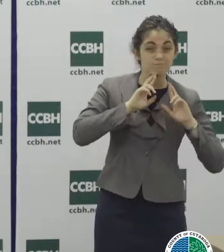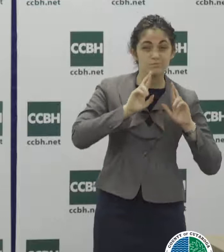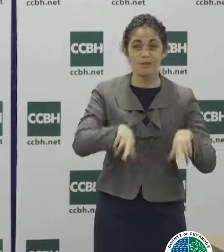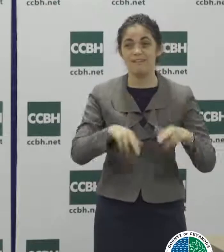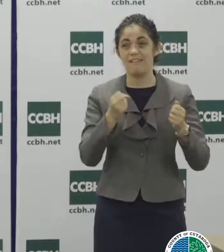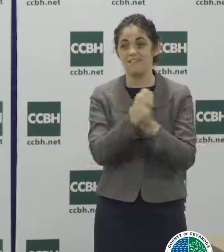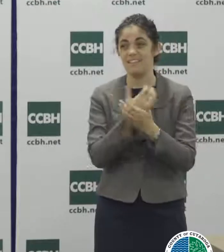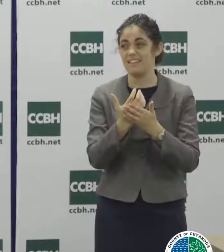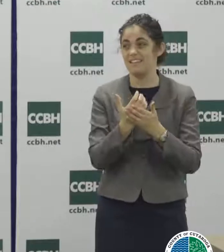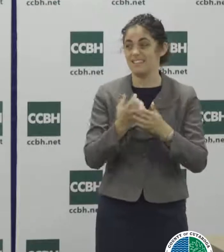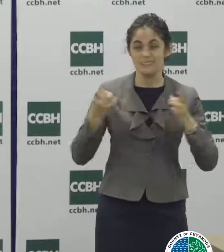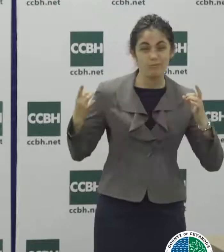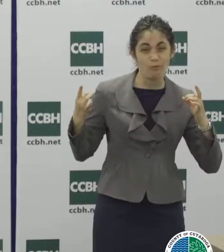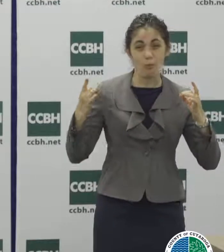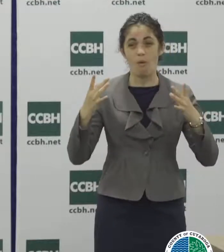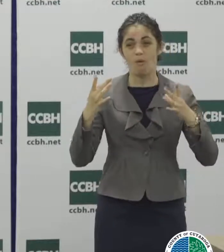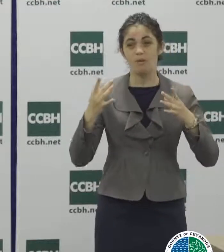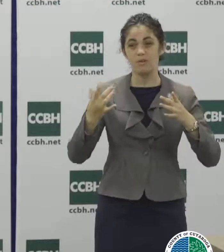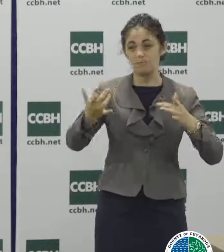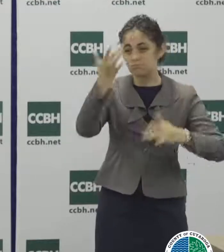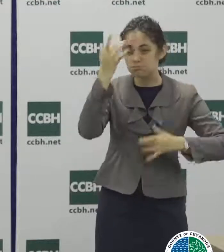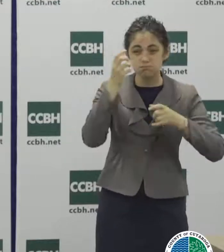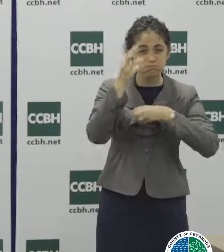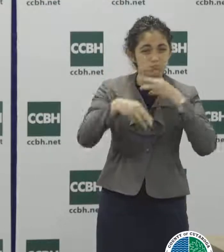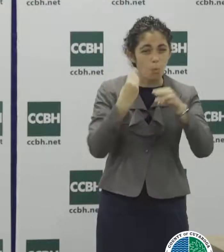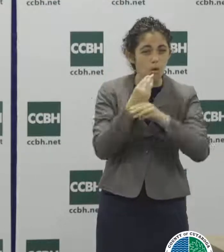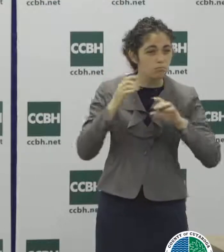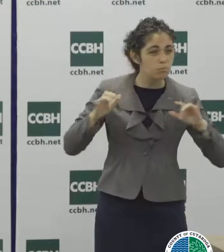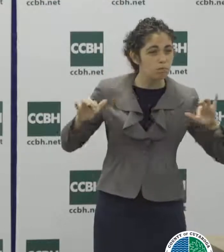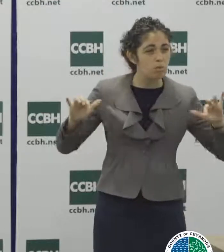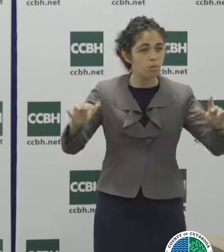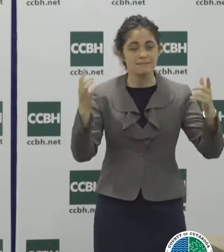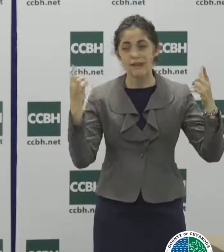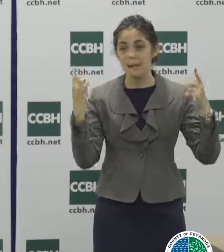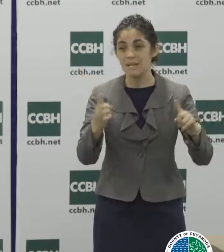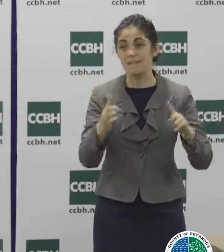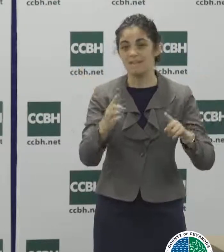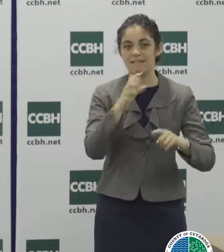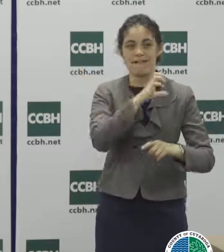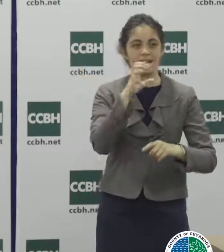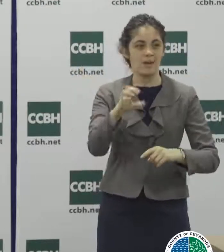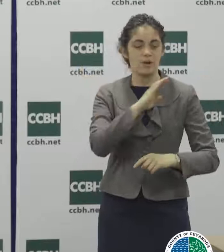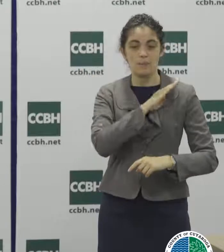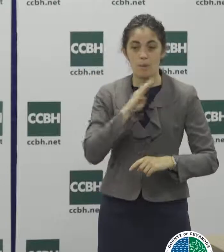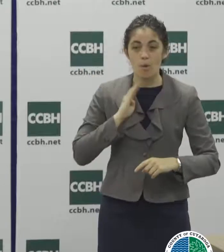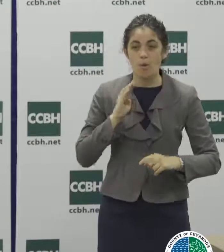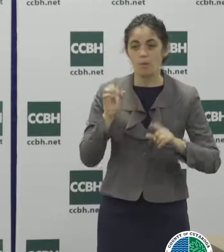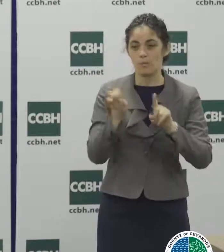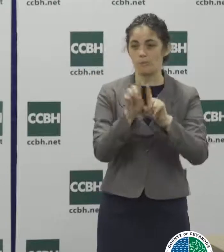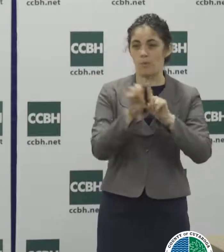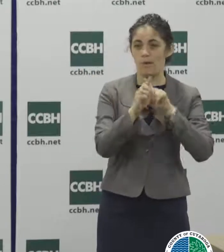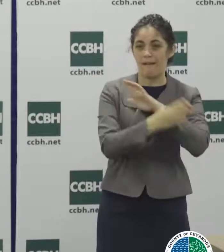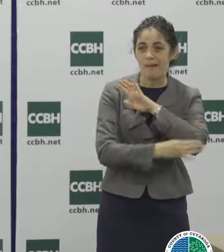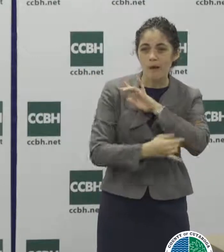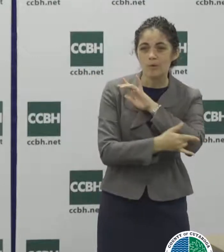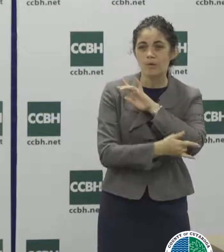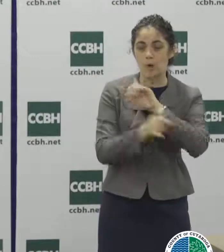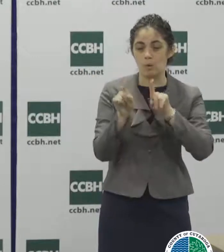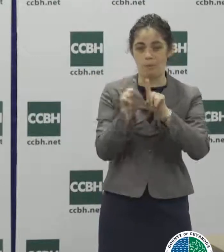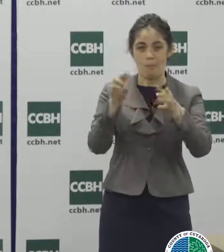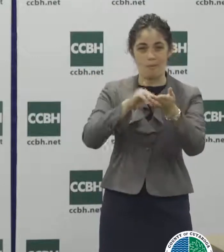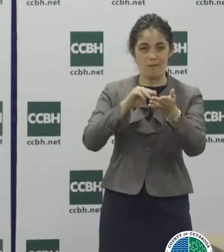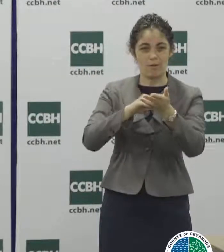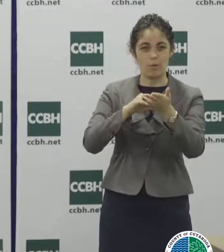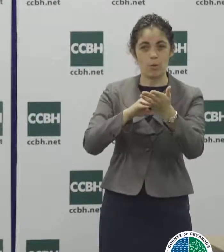response to this terrible pandemic that the Cuyahoga County Board of Health, the county, and our medical